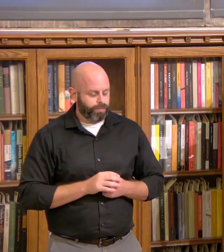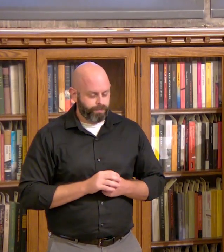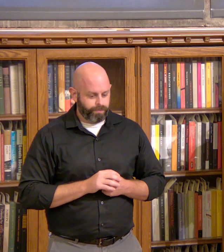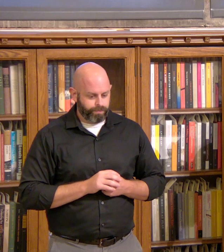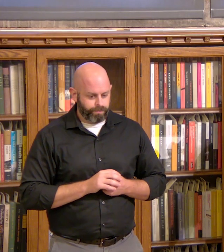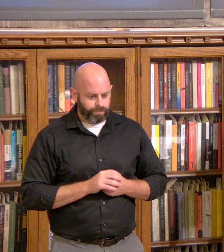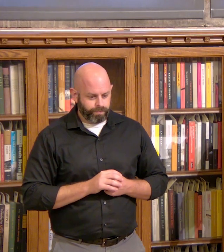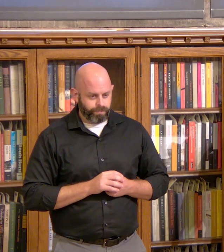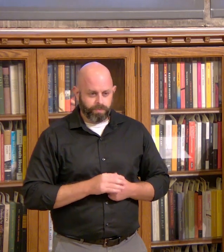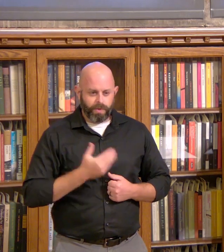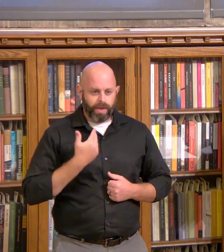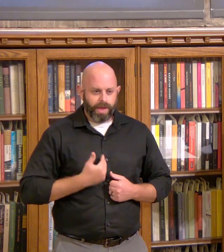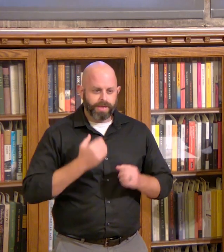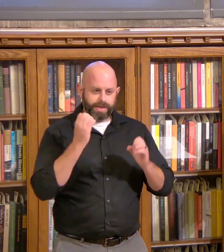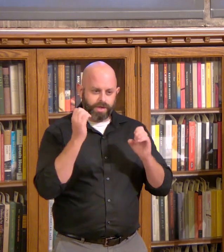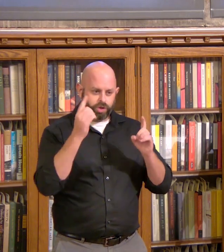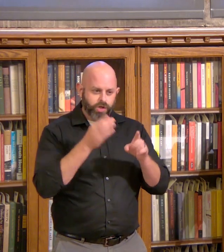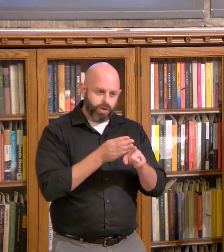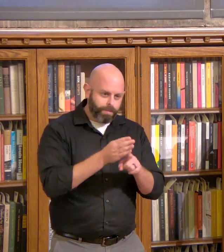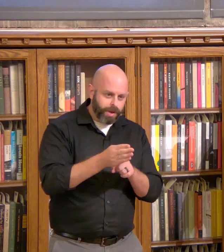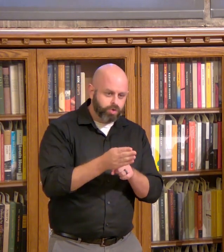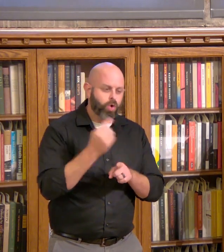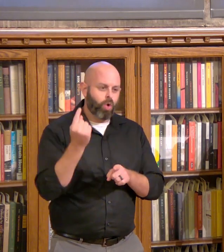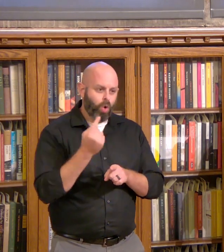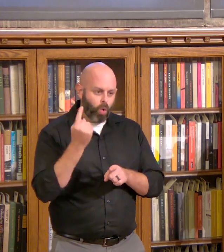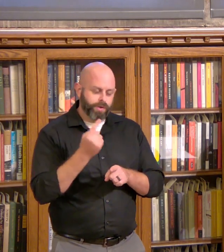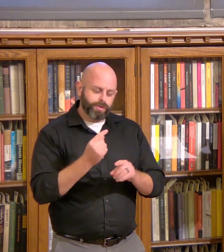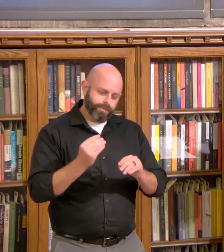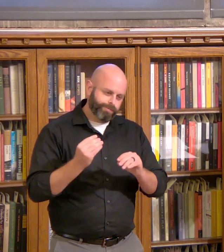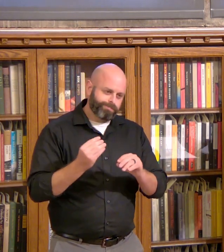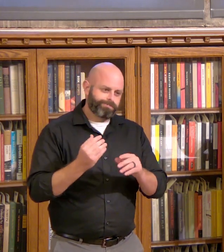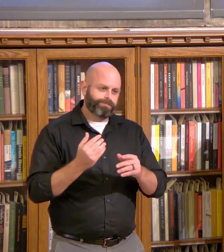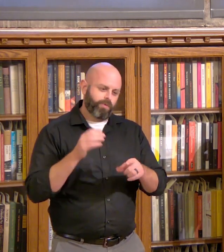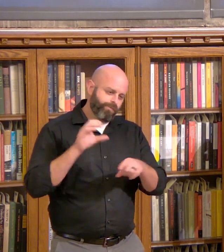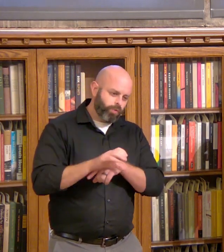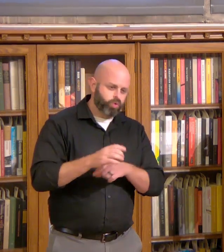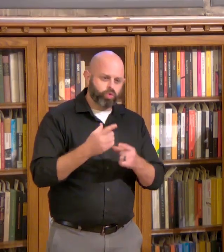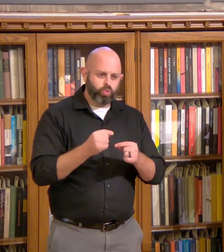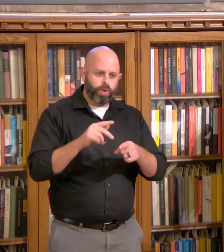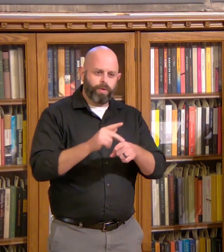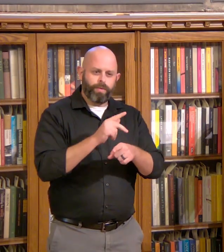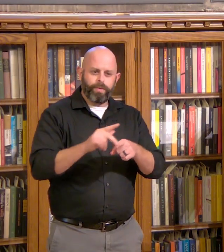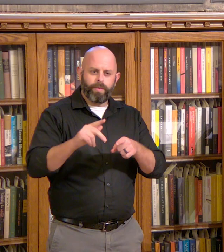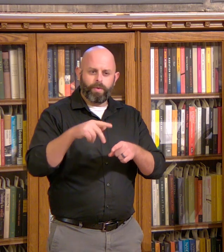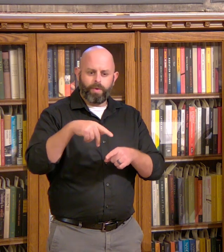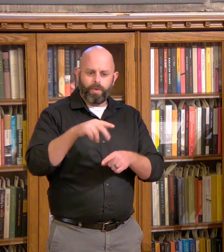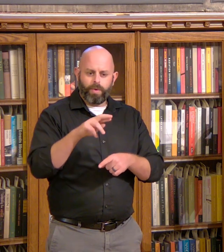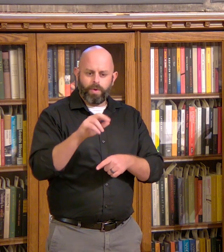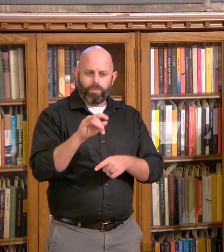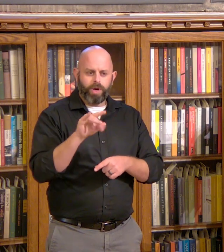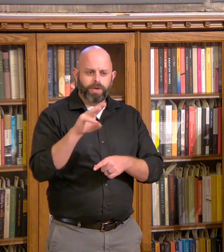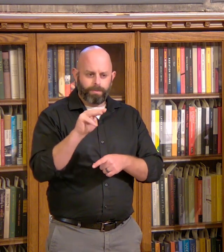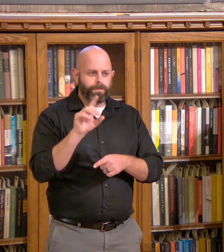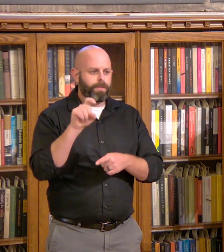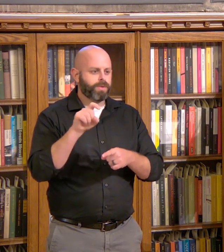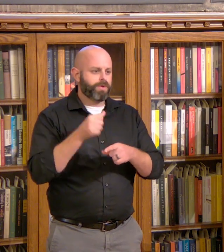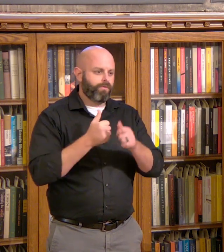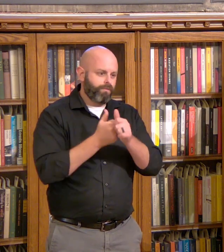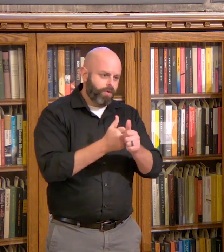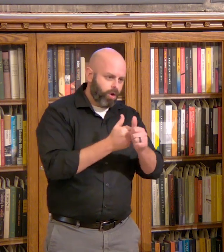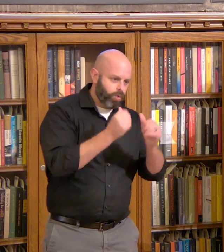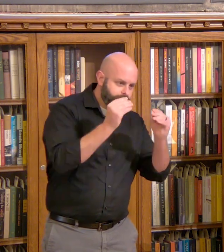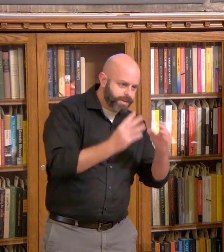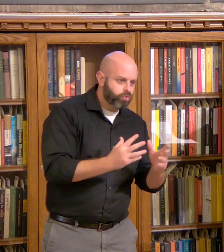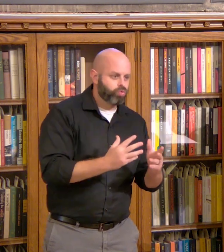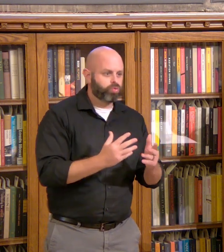as education major they always make you do a practicum you have to follow a teacher you have to get in that classroom to see if you really